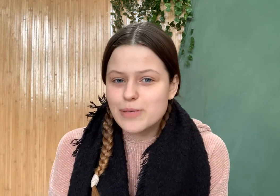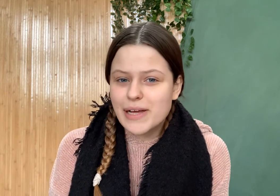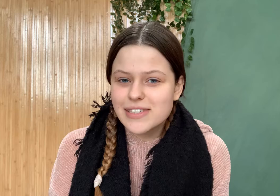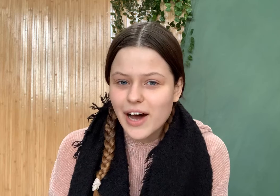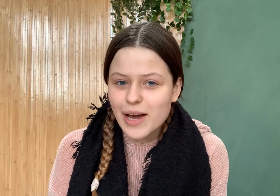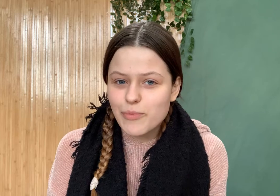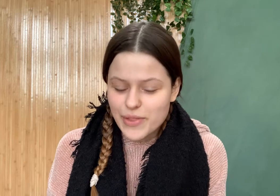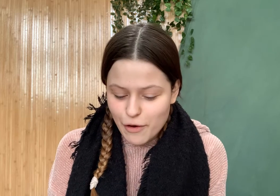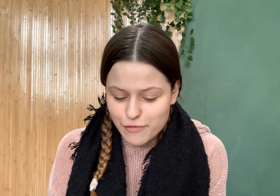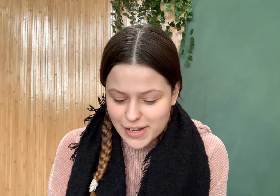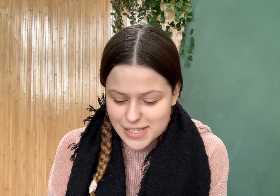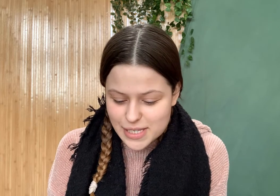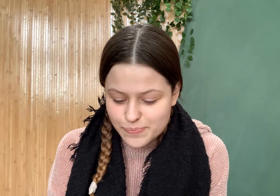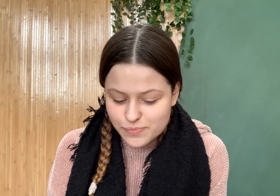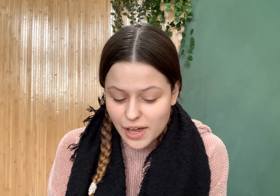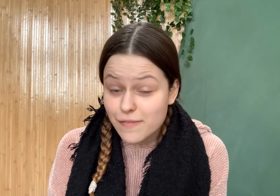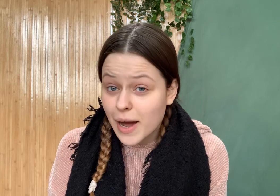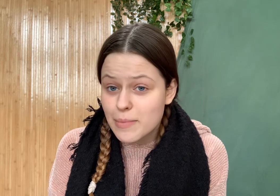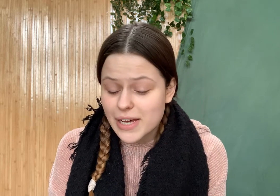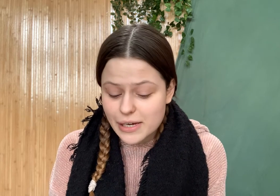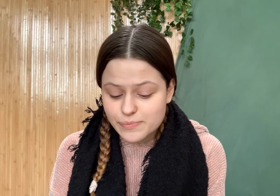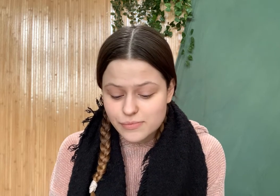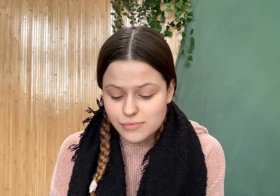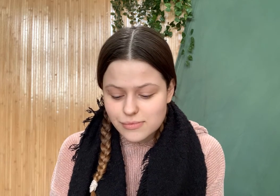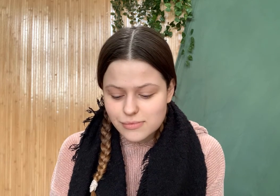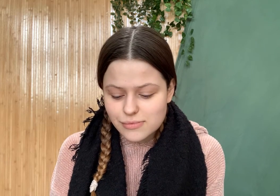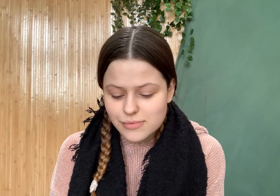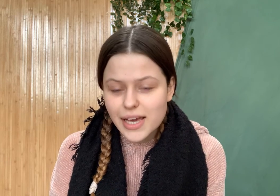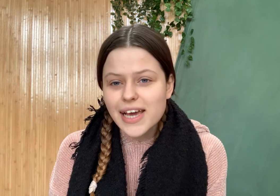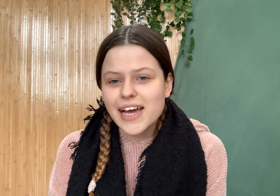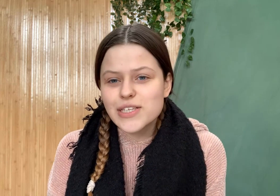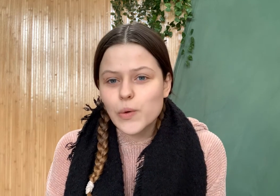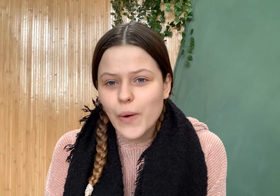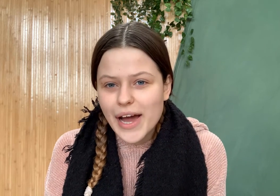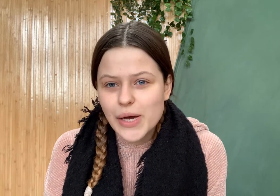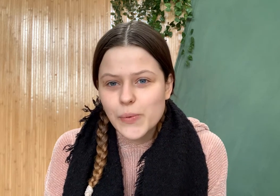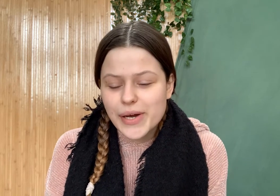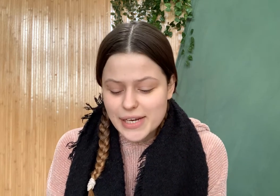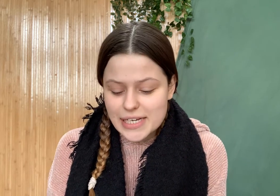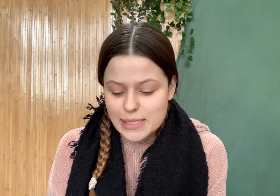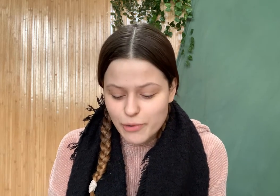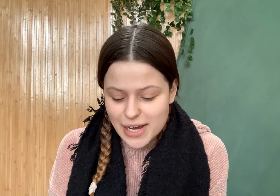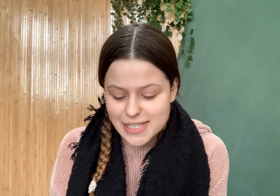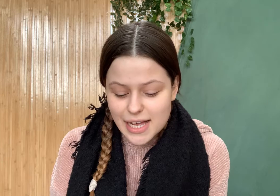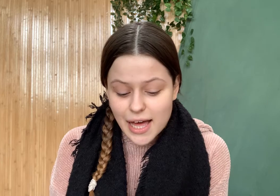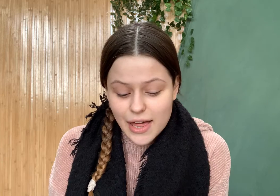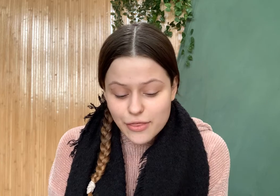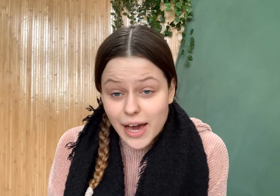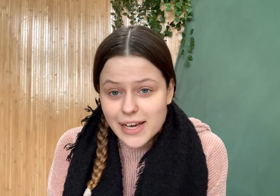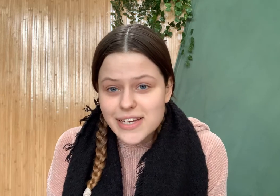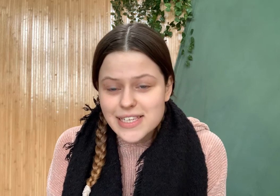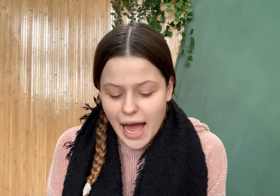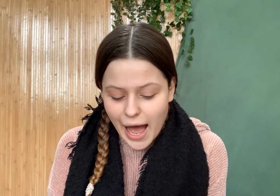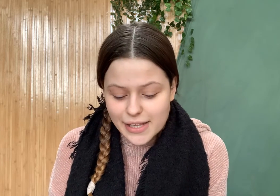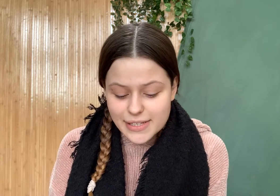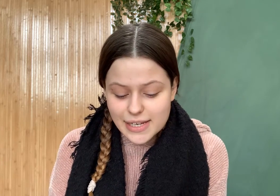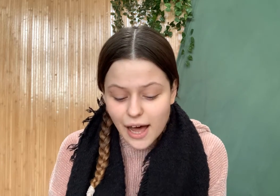spend time with our friends and family. It's a way we can express thanks and